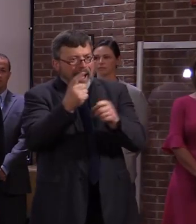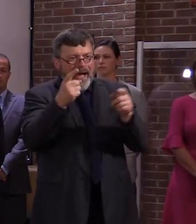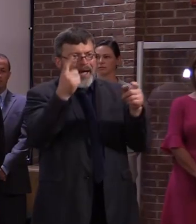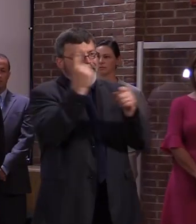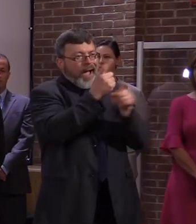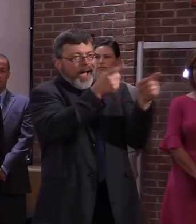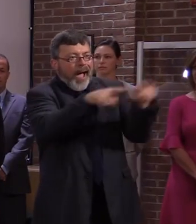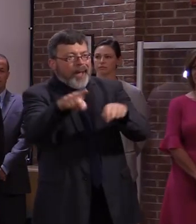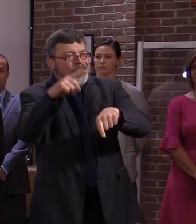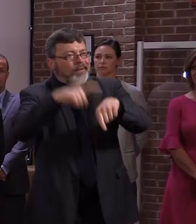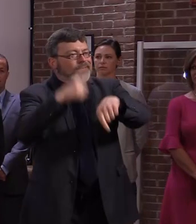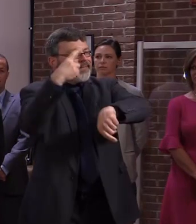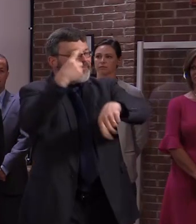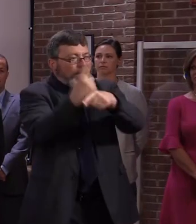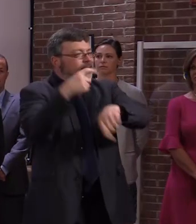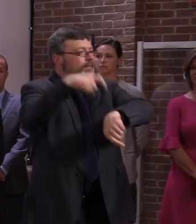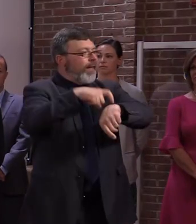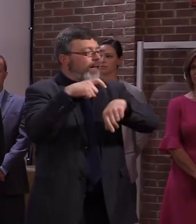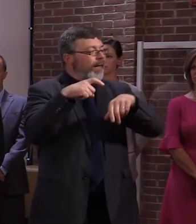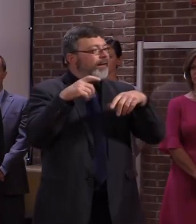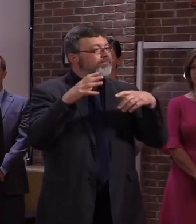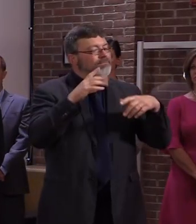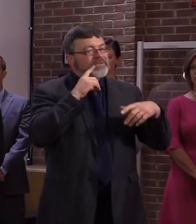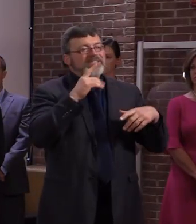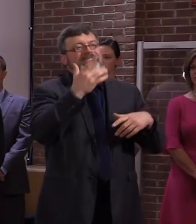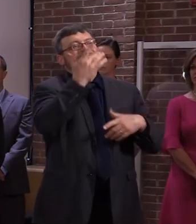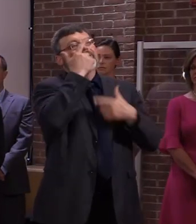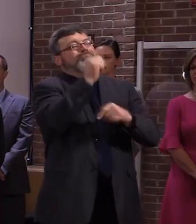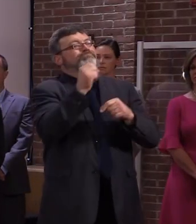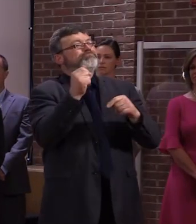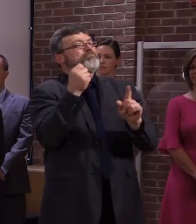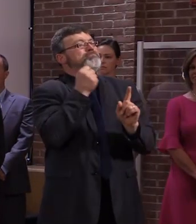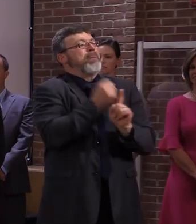think that's exactly what happened here.